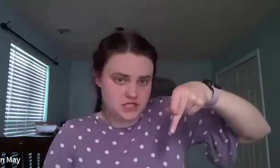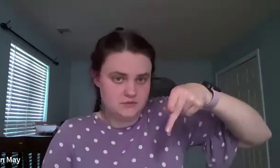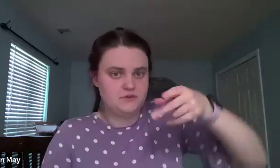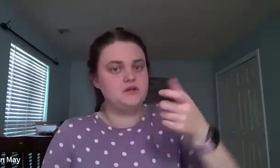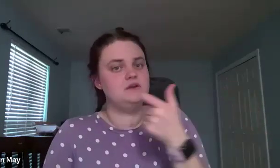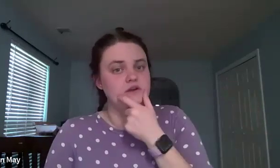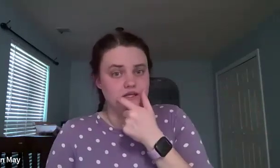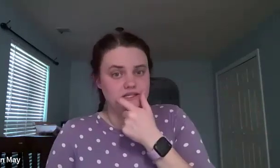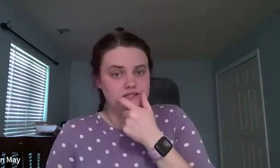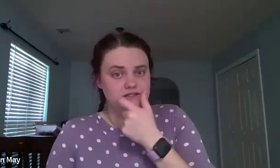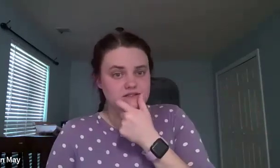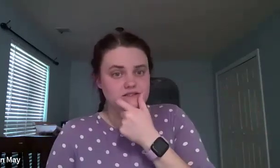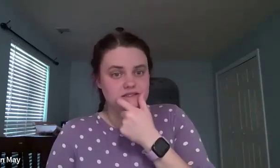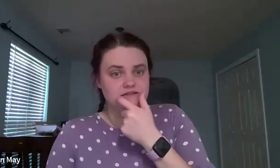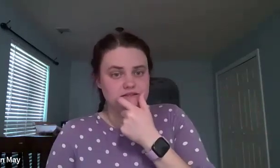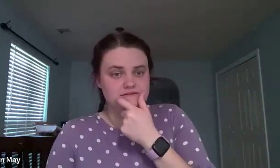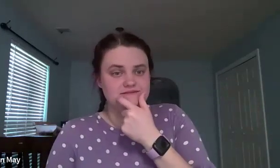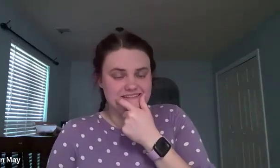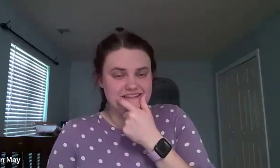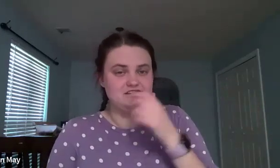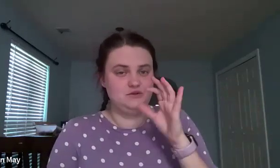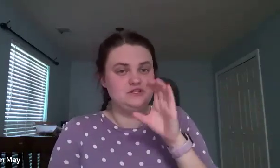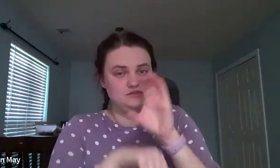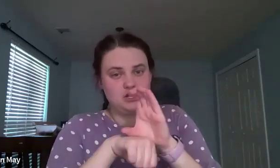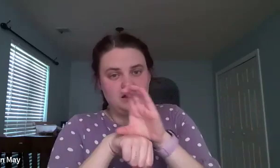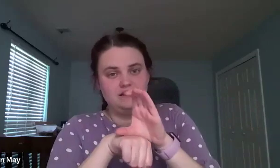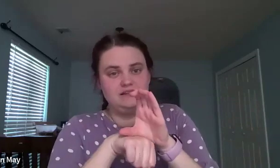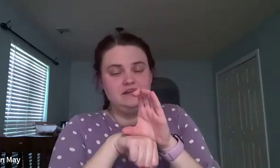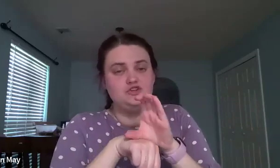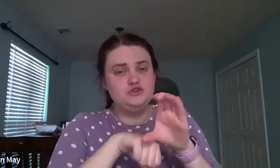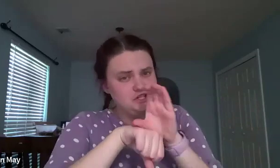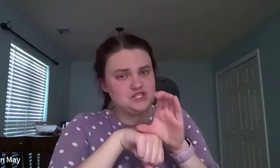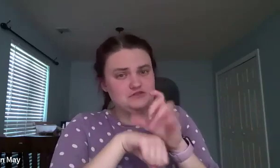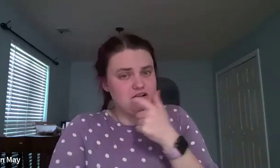chip cookie. That. So you would do chocolate. You could just do chocolate